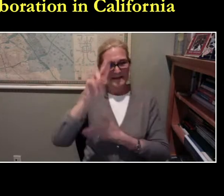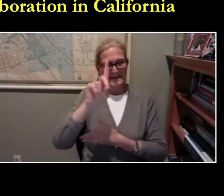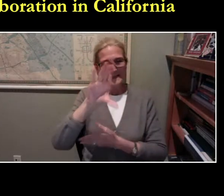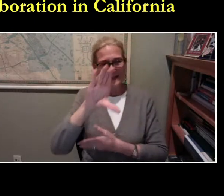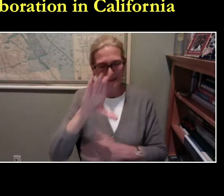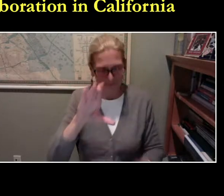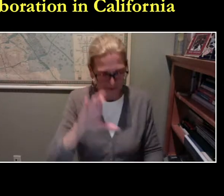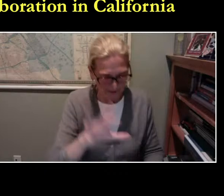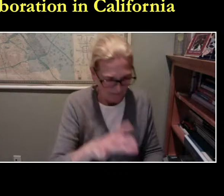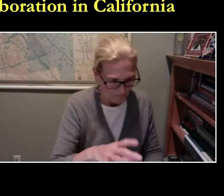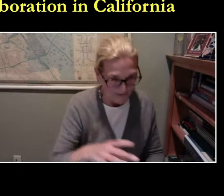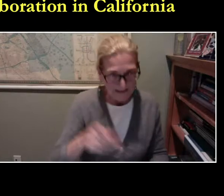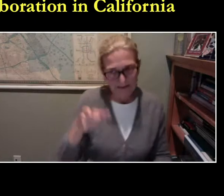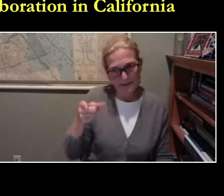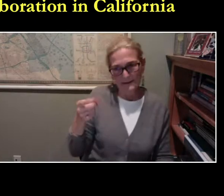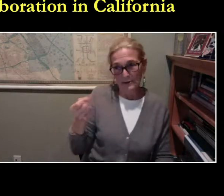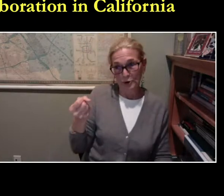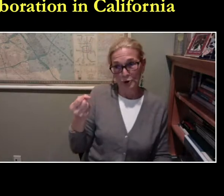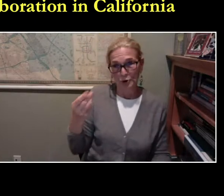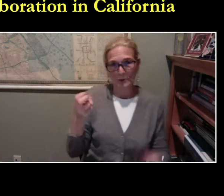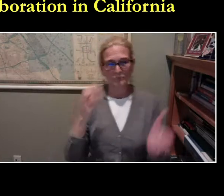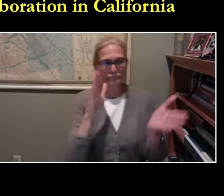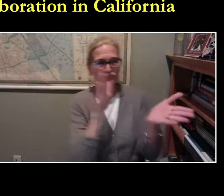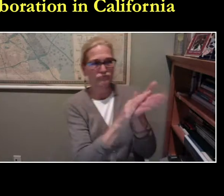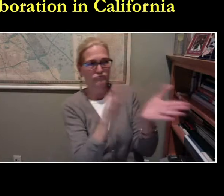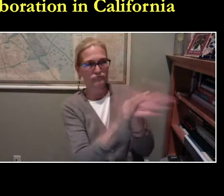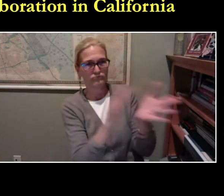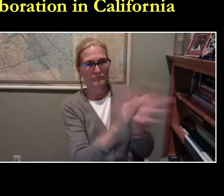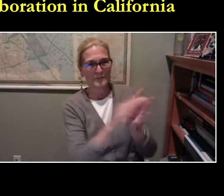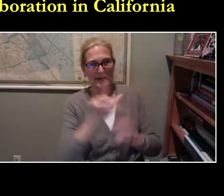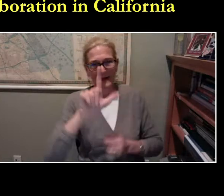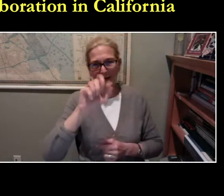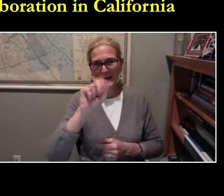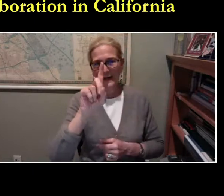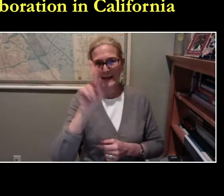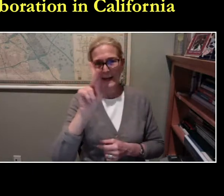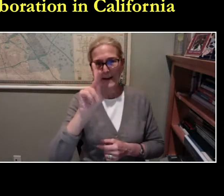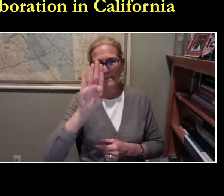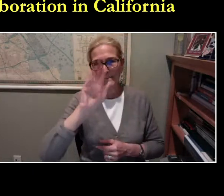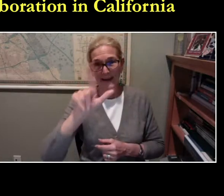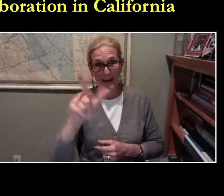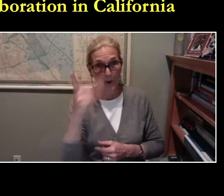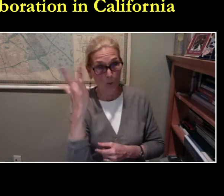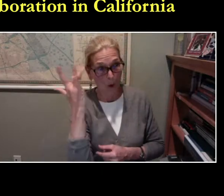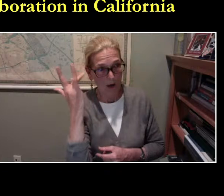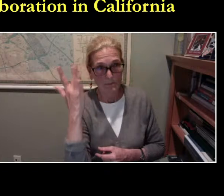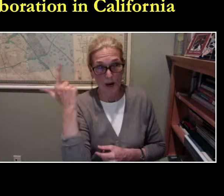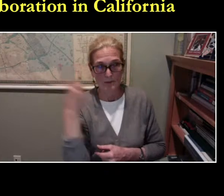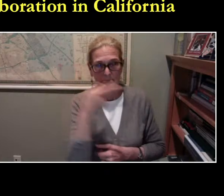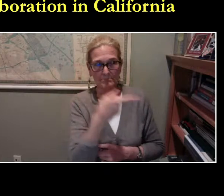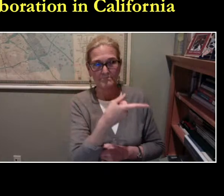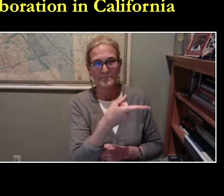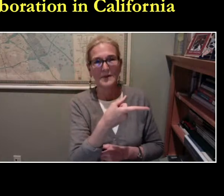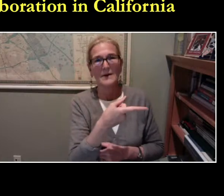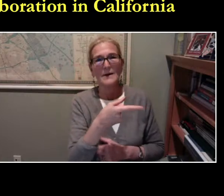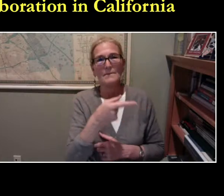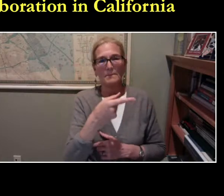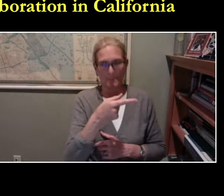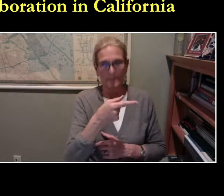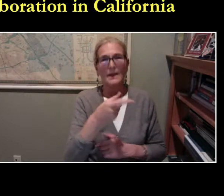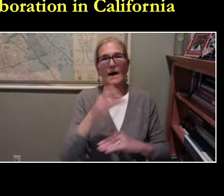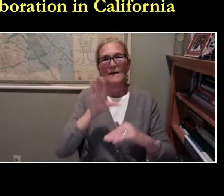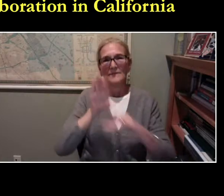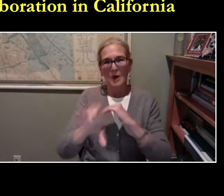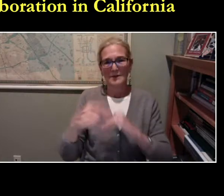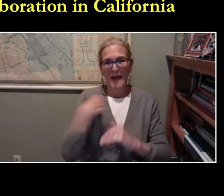She has a deaf son who's and a law professor at the university in DC. And